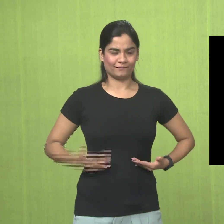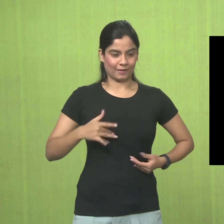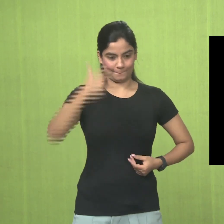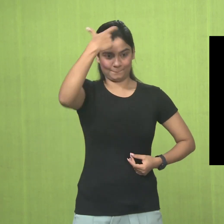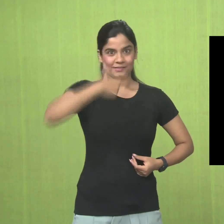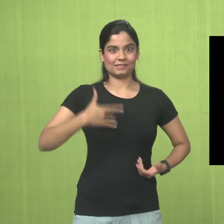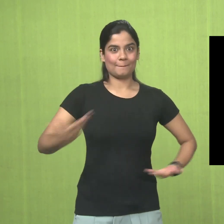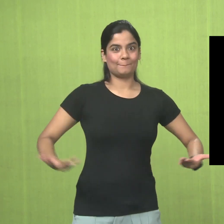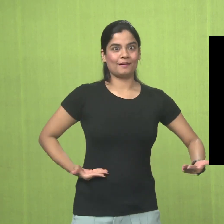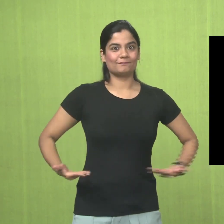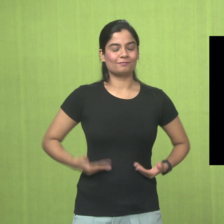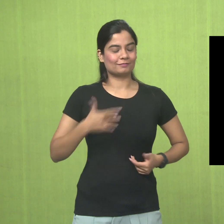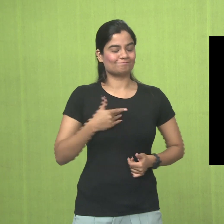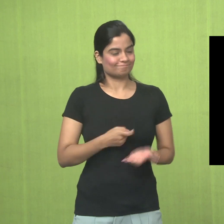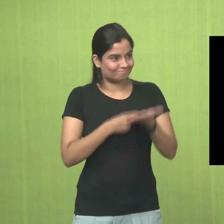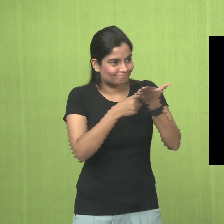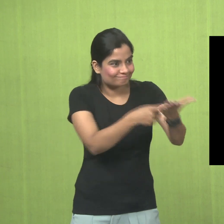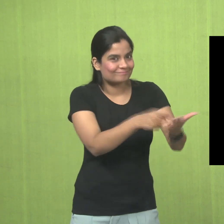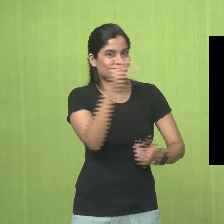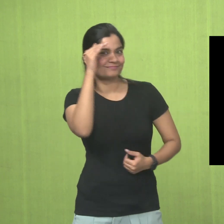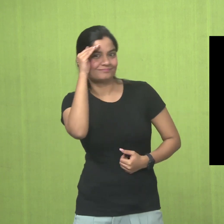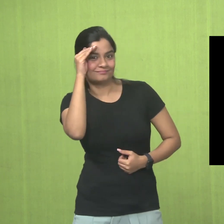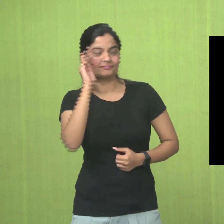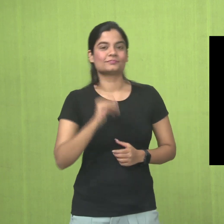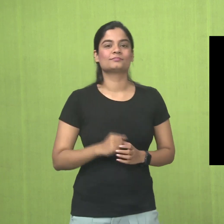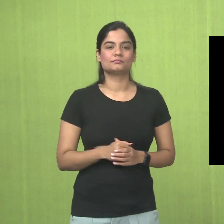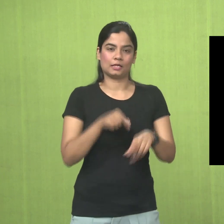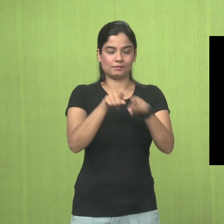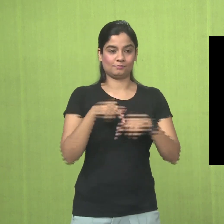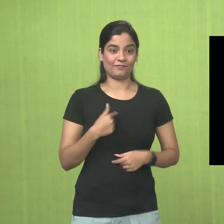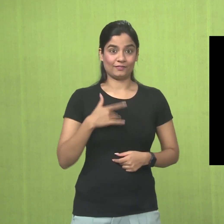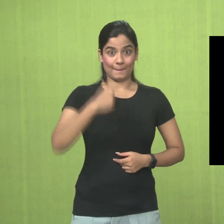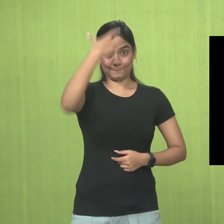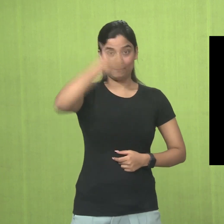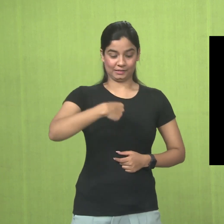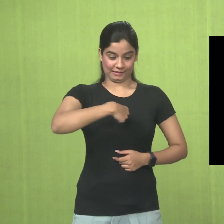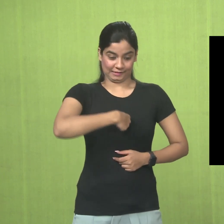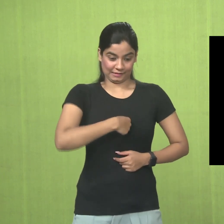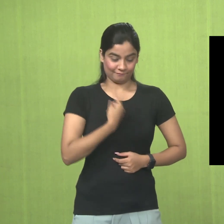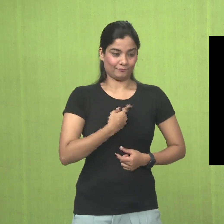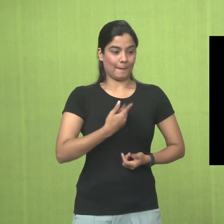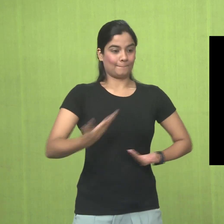Behaviors, ethical behaviors for self and for others. First,